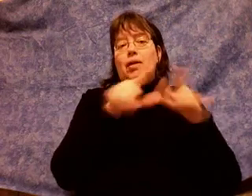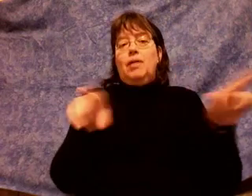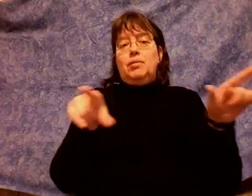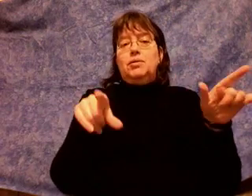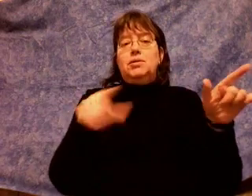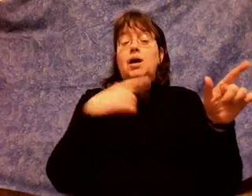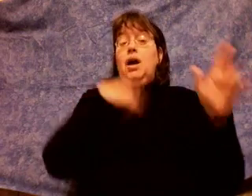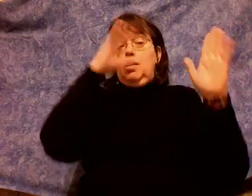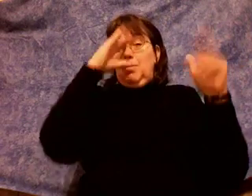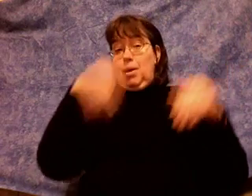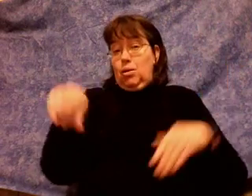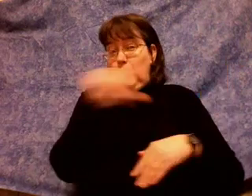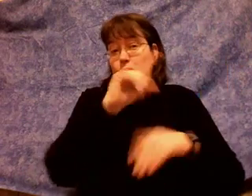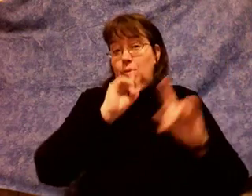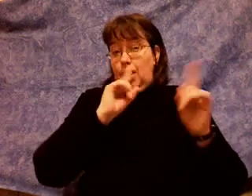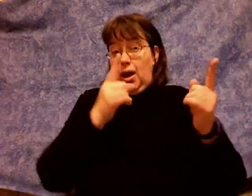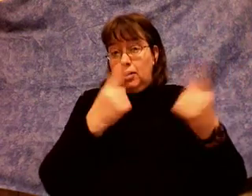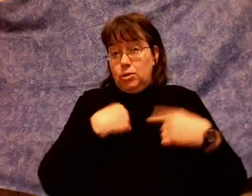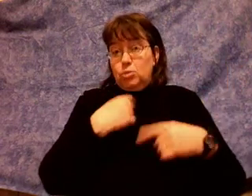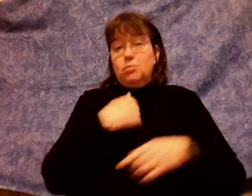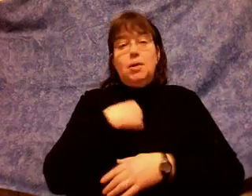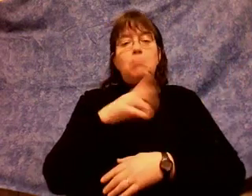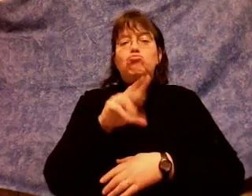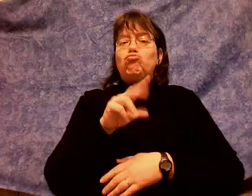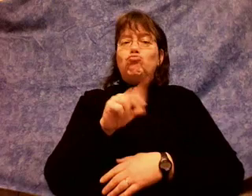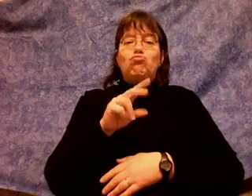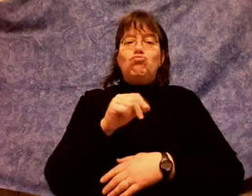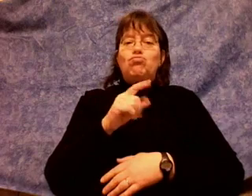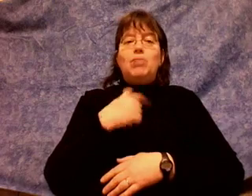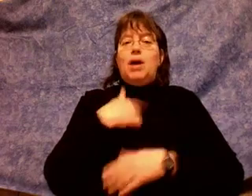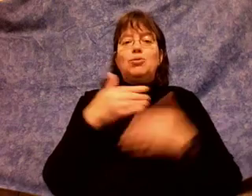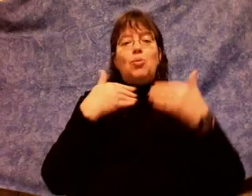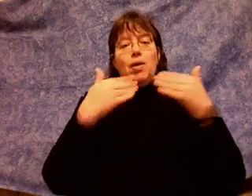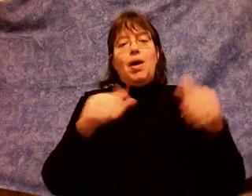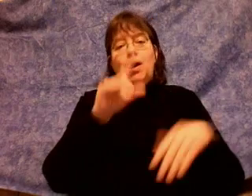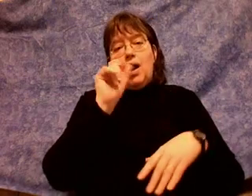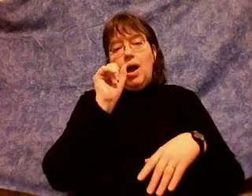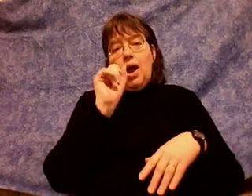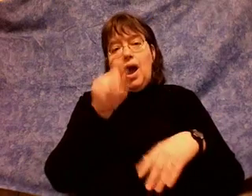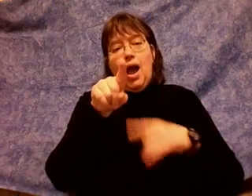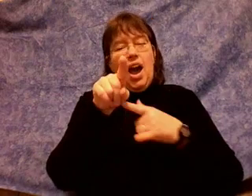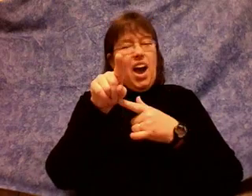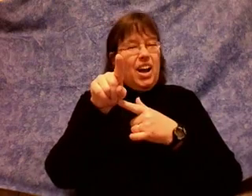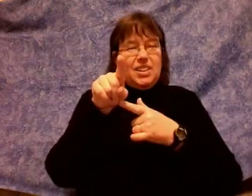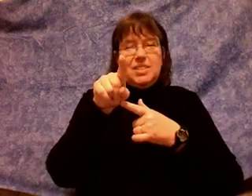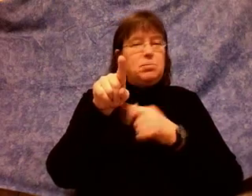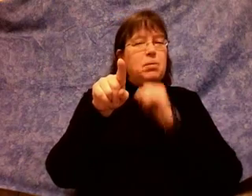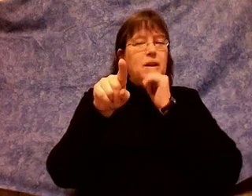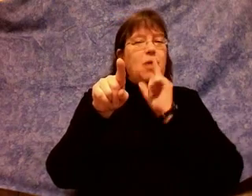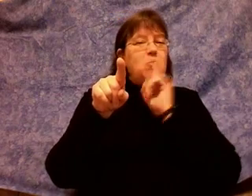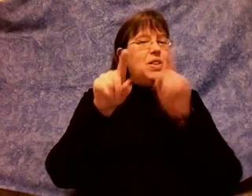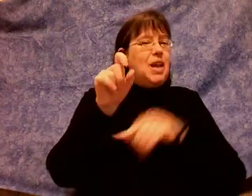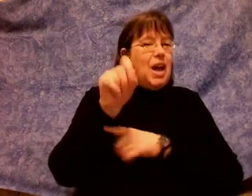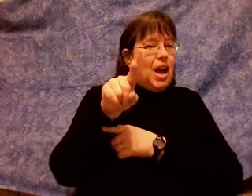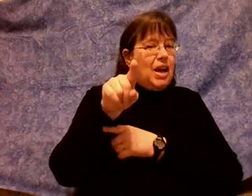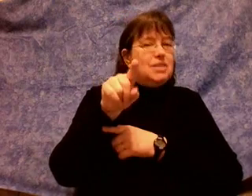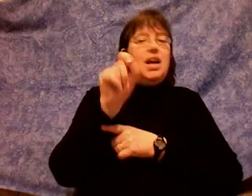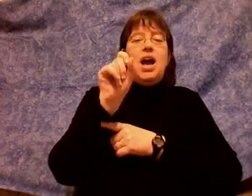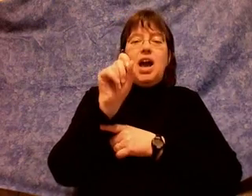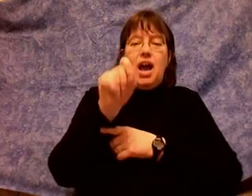to learn the language. See, I don't expect you to answer that. I just go ahead and ask the question, planning to answer it